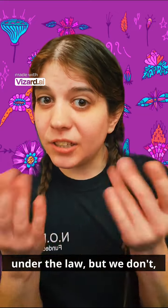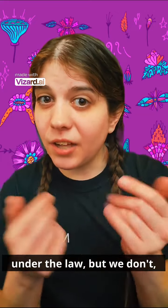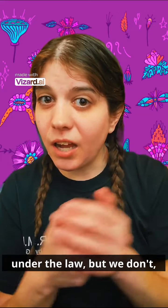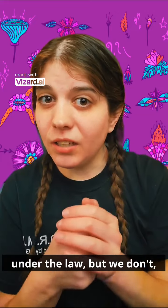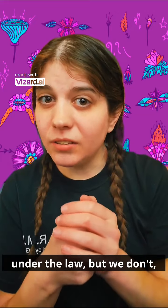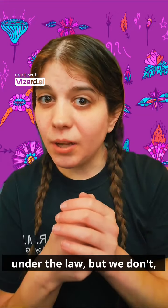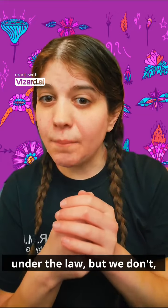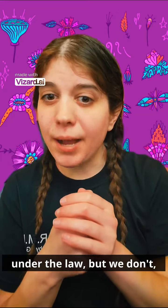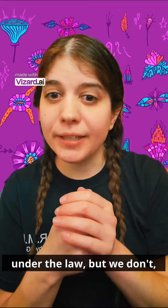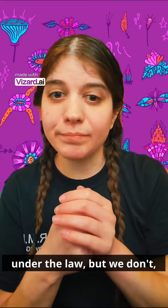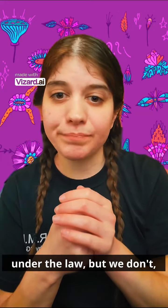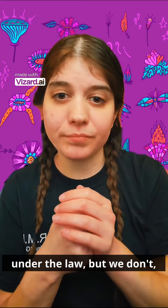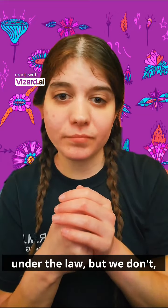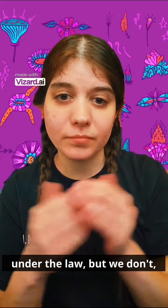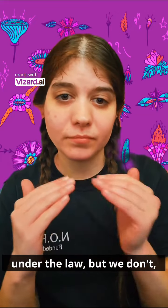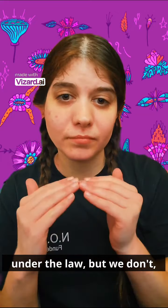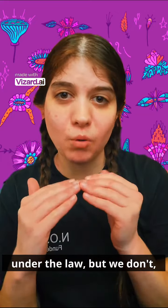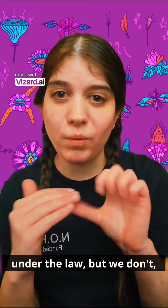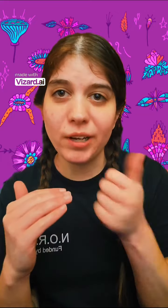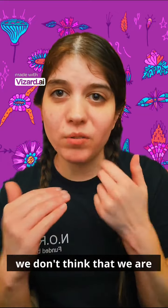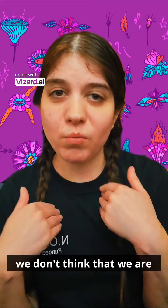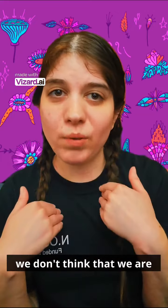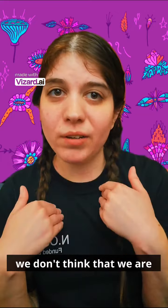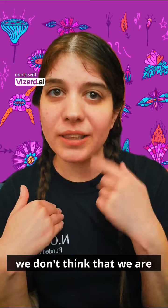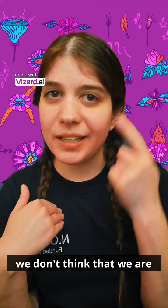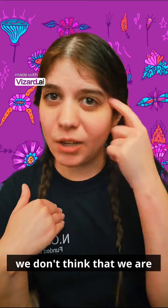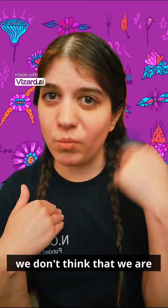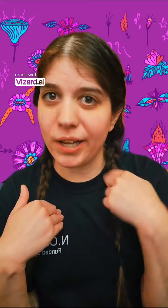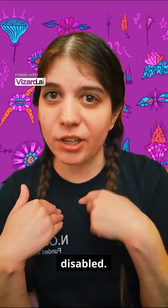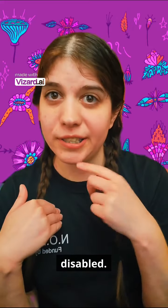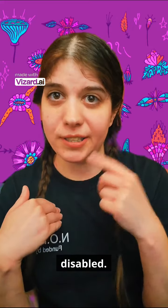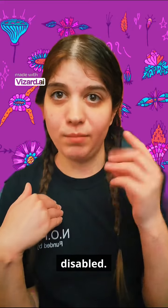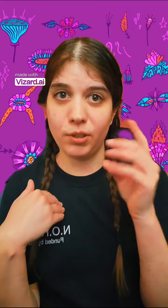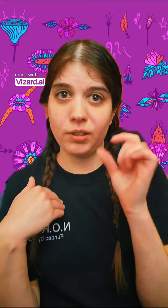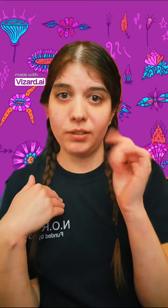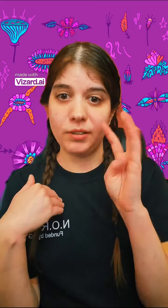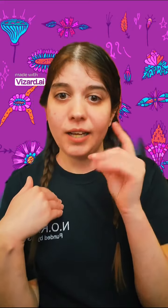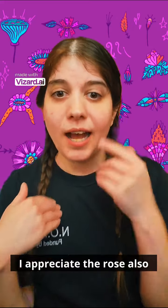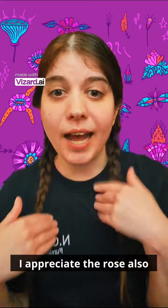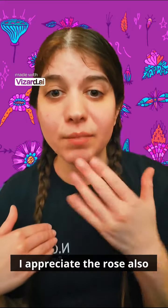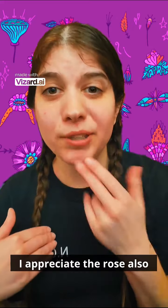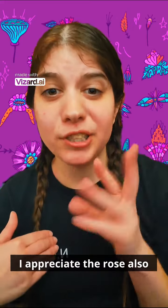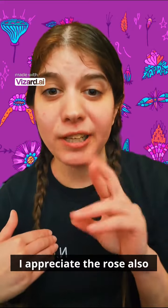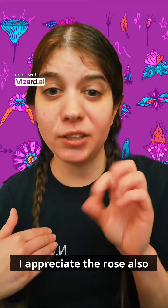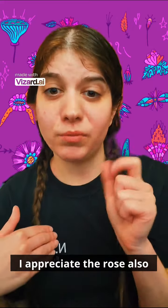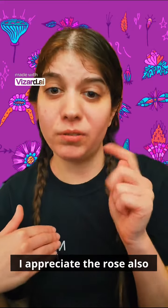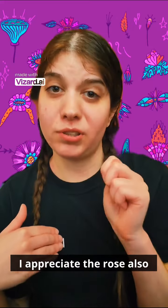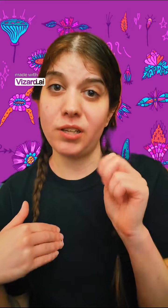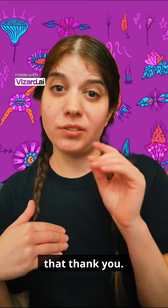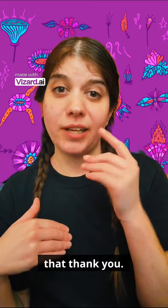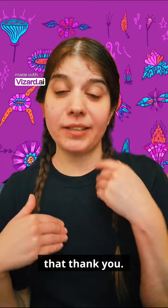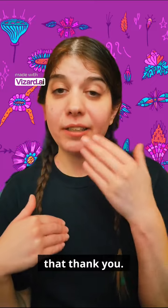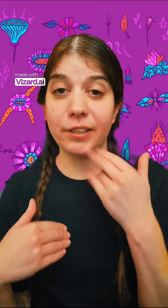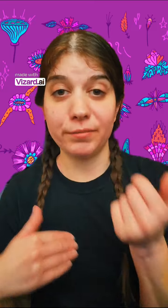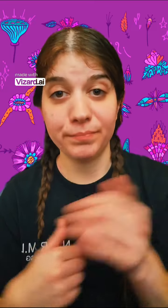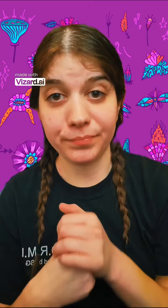law, but we don't think that we are disabled. I appreciate the rose also, that, thank you.